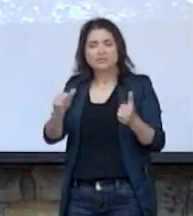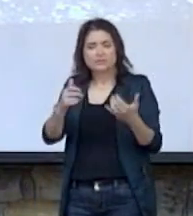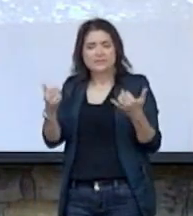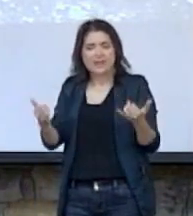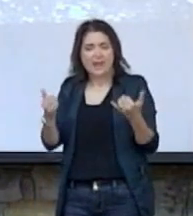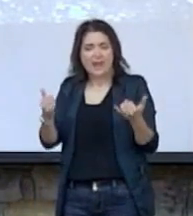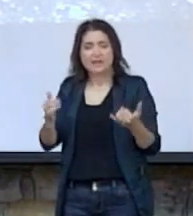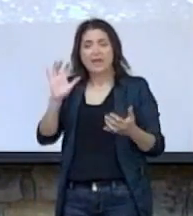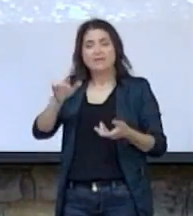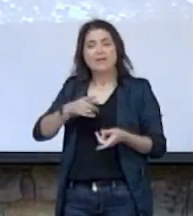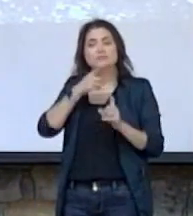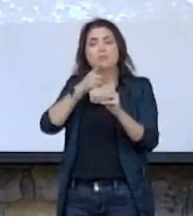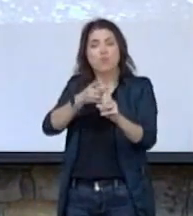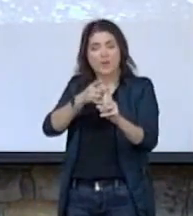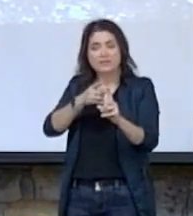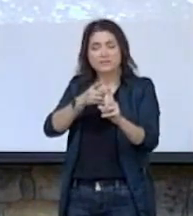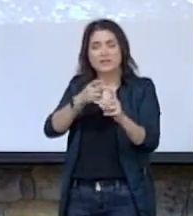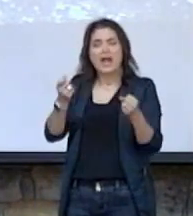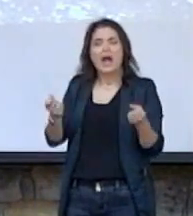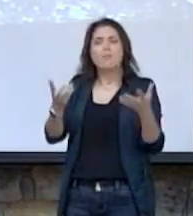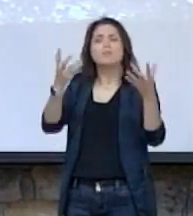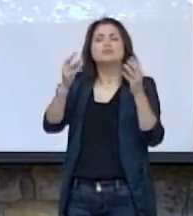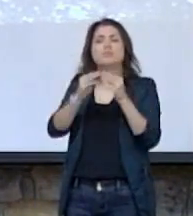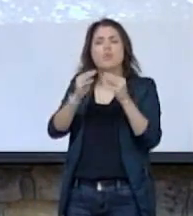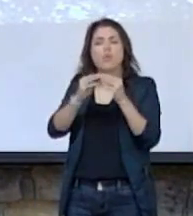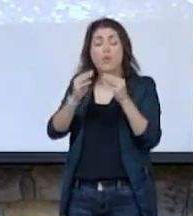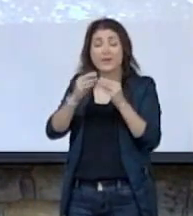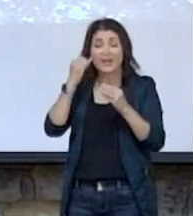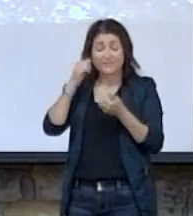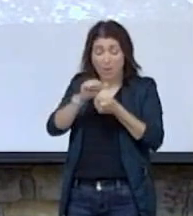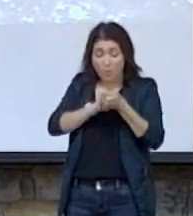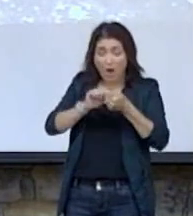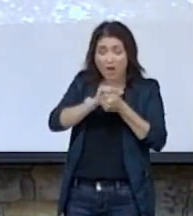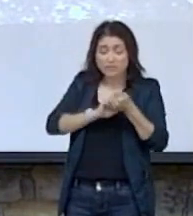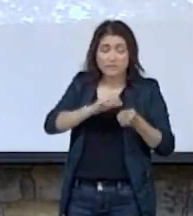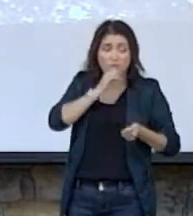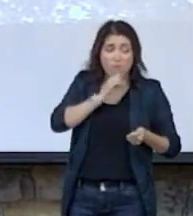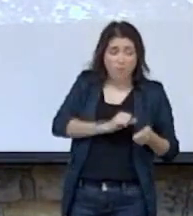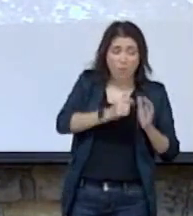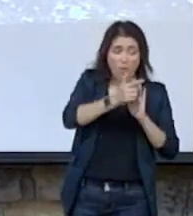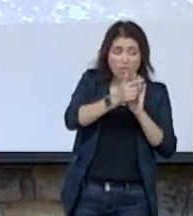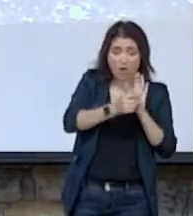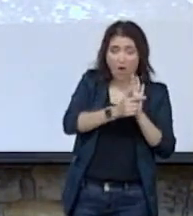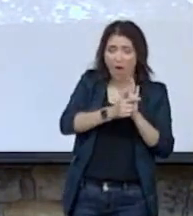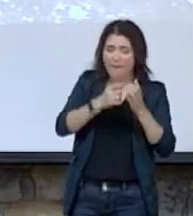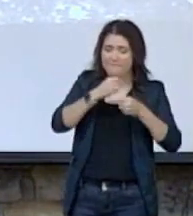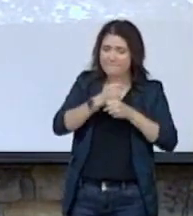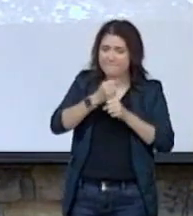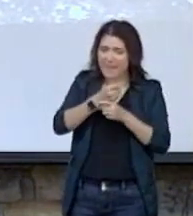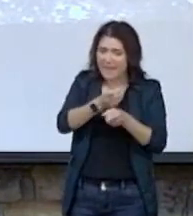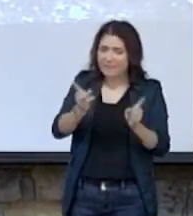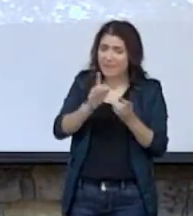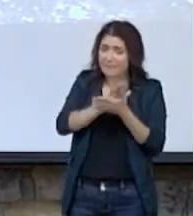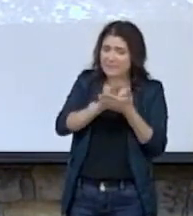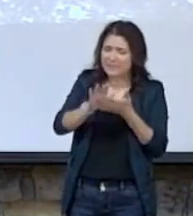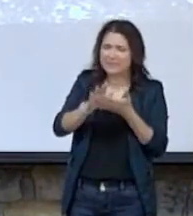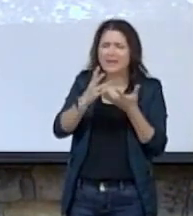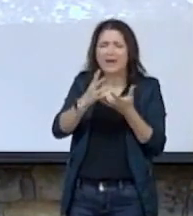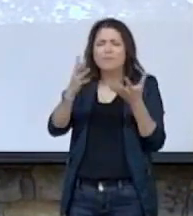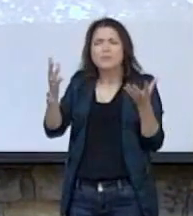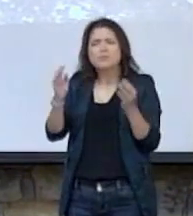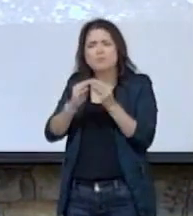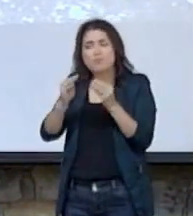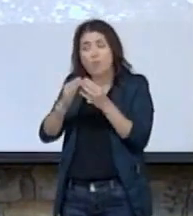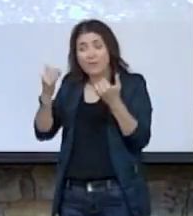And see, that's the point. How much more, if that washing under the old law, if that made them clean, how much more is the washing